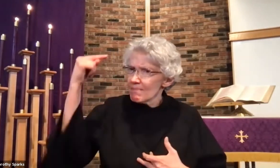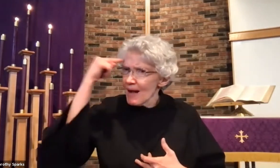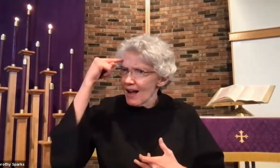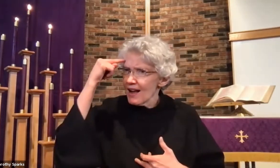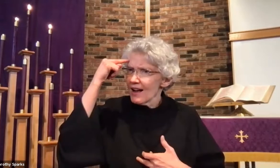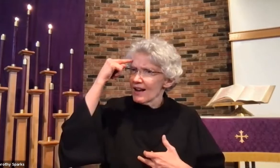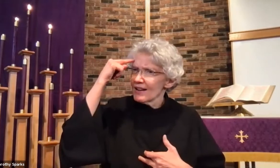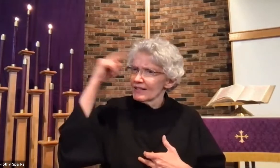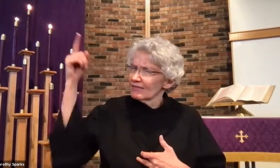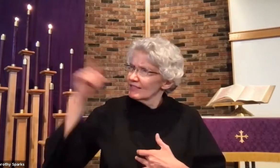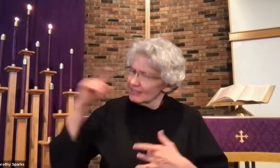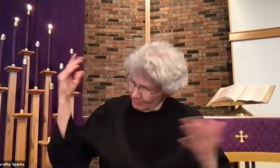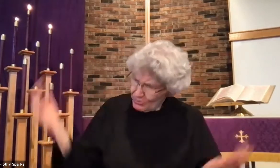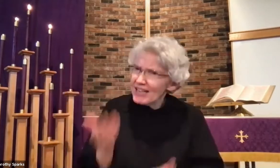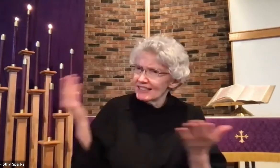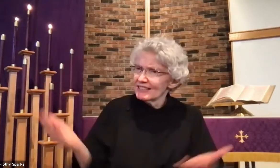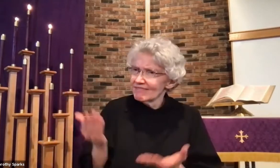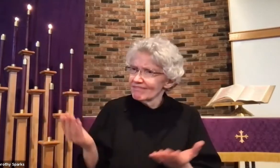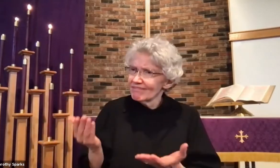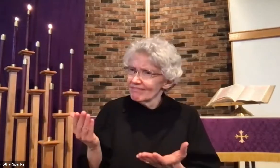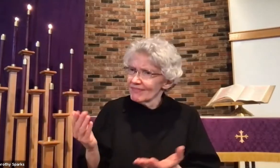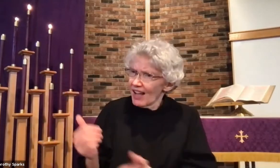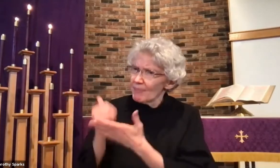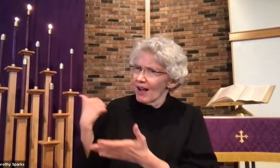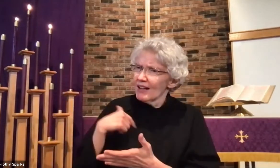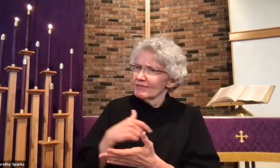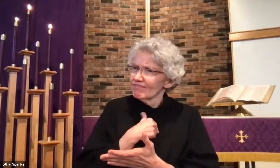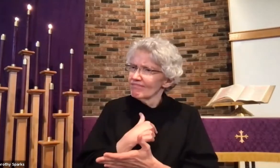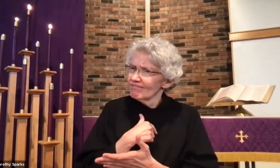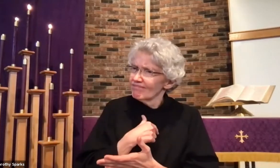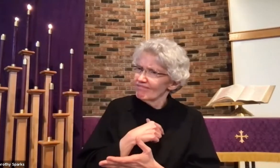Open our hearts and minds to your constant presence.